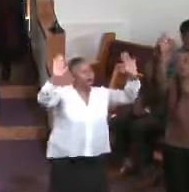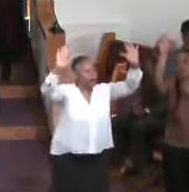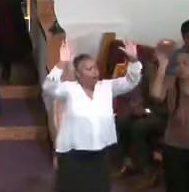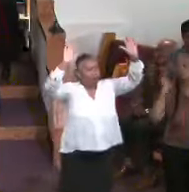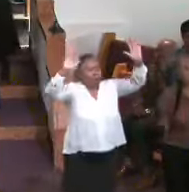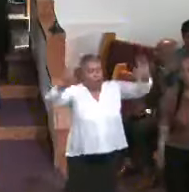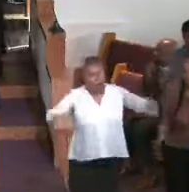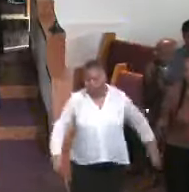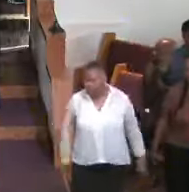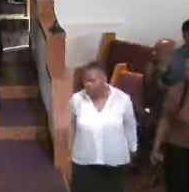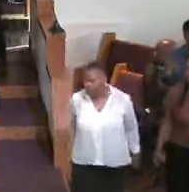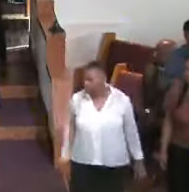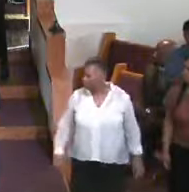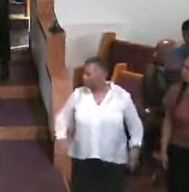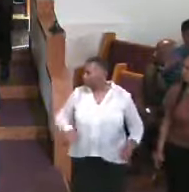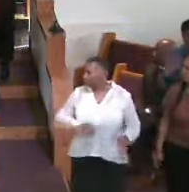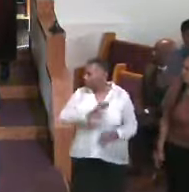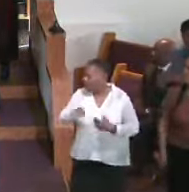Come on, let's do it again.